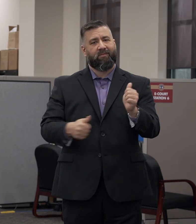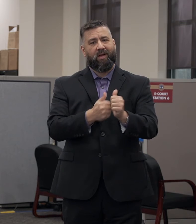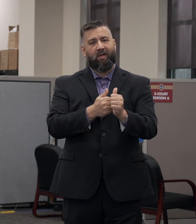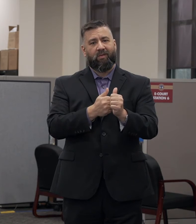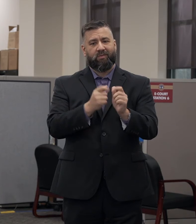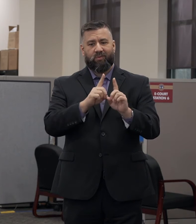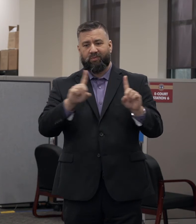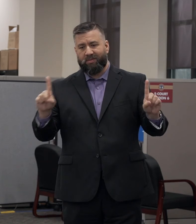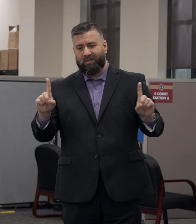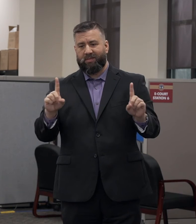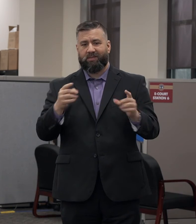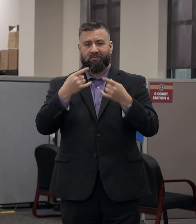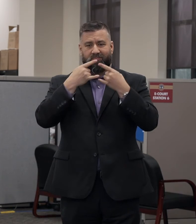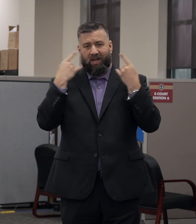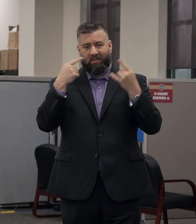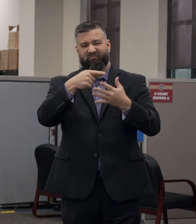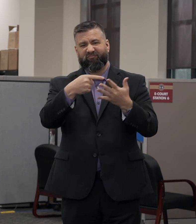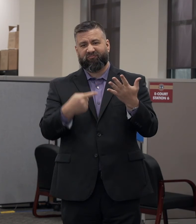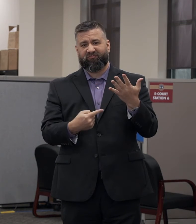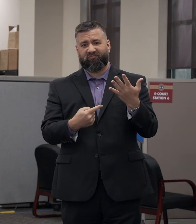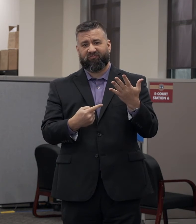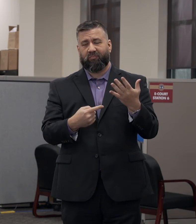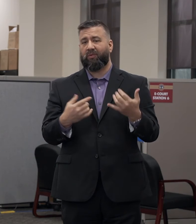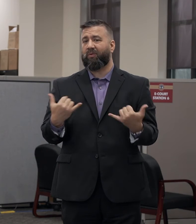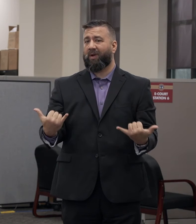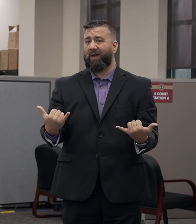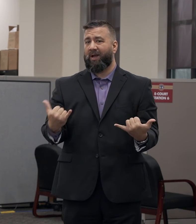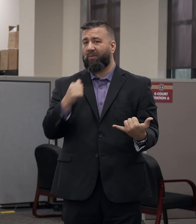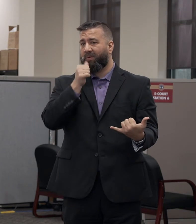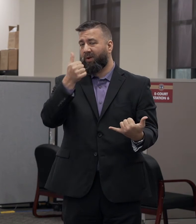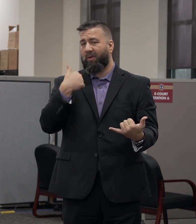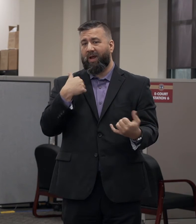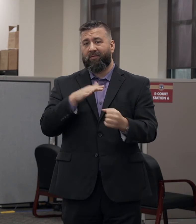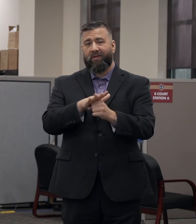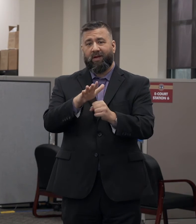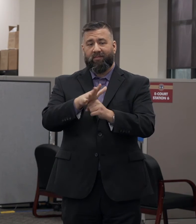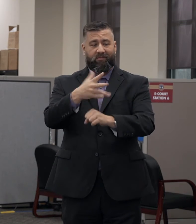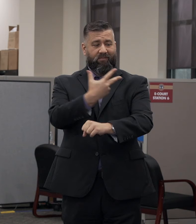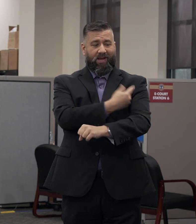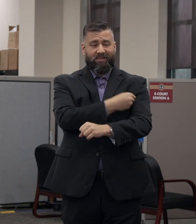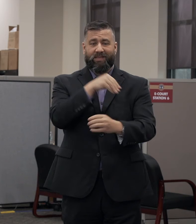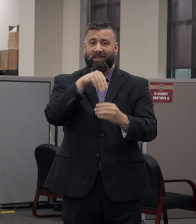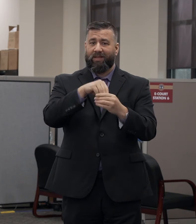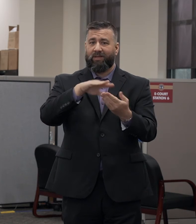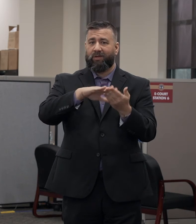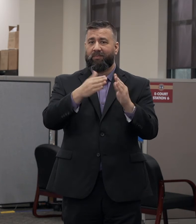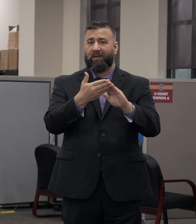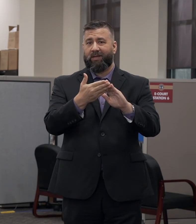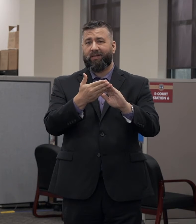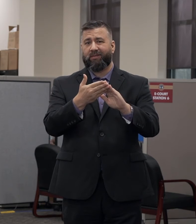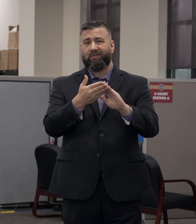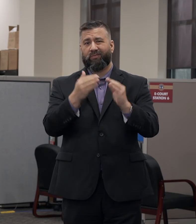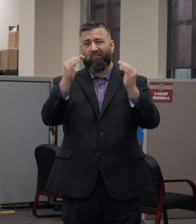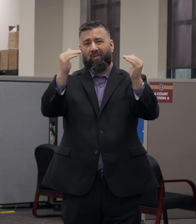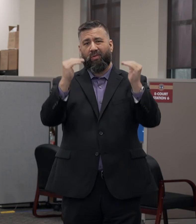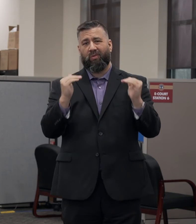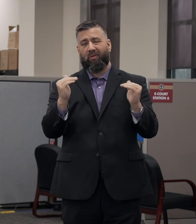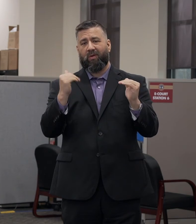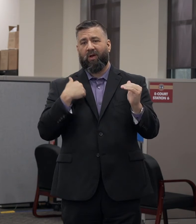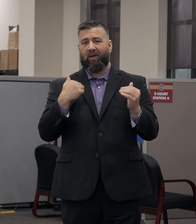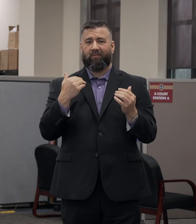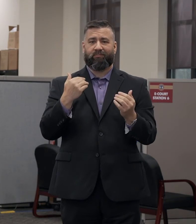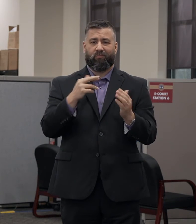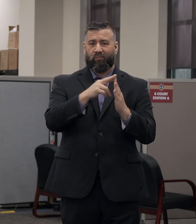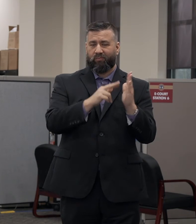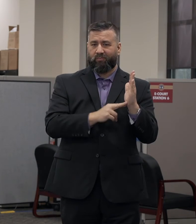At this point, we don't have enough vaccination or vaccine in the community to relax our safety protocols any more